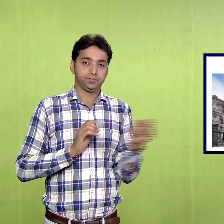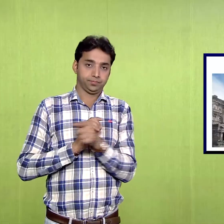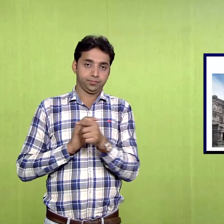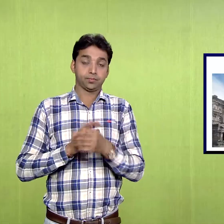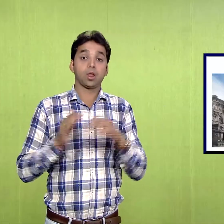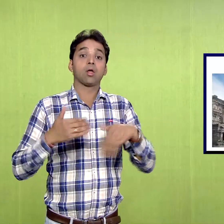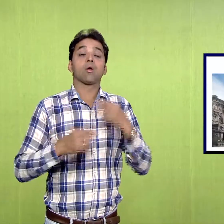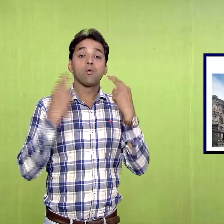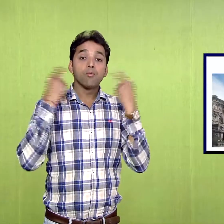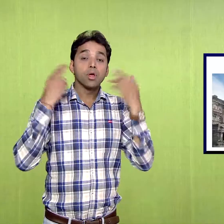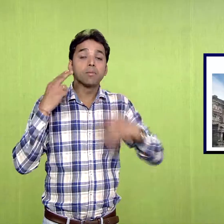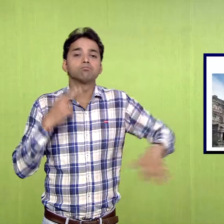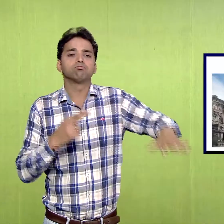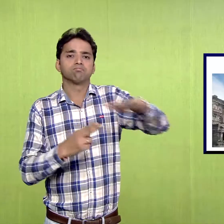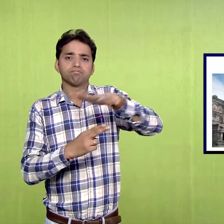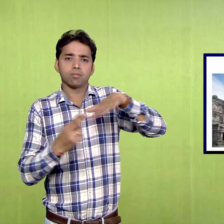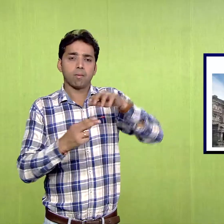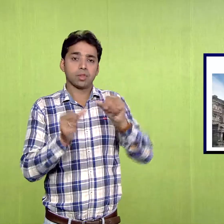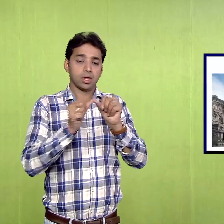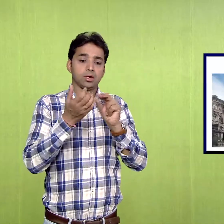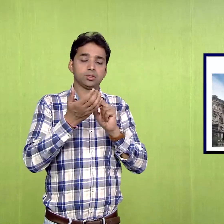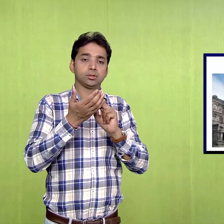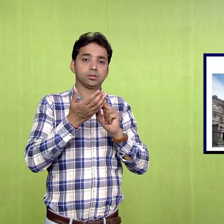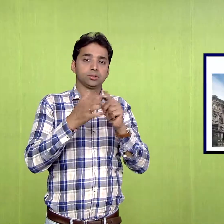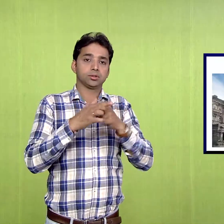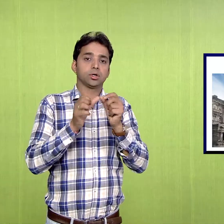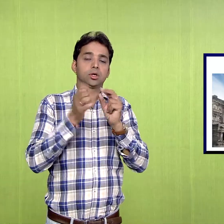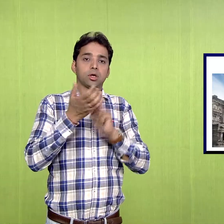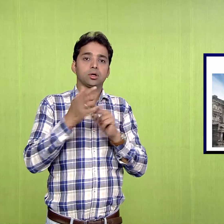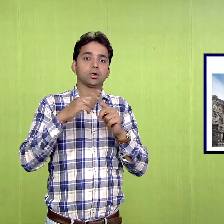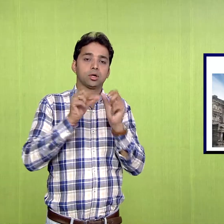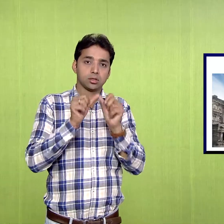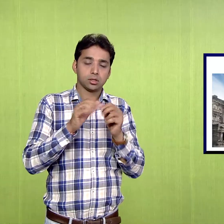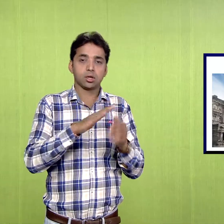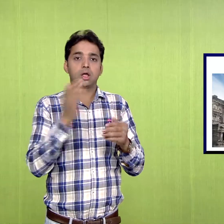Famous among these were Ajanta and Ellora